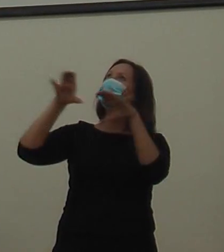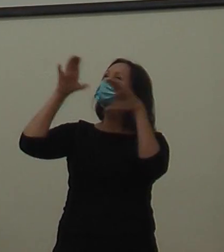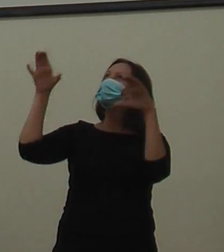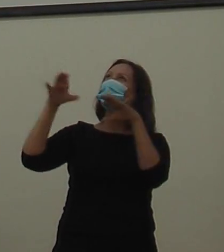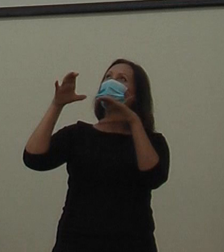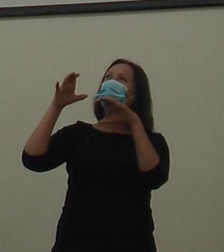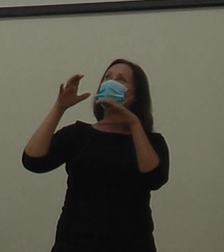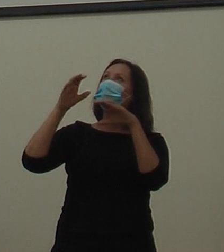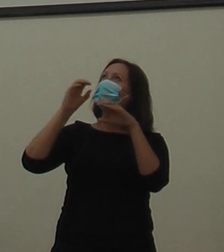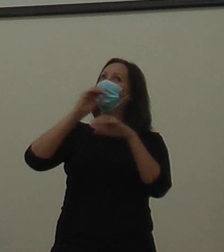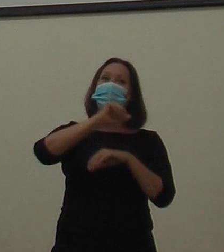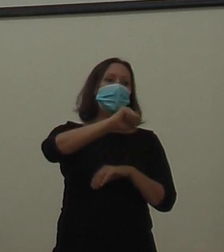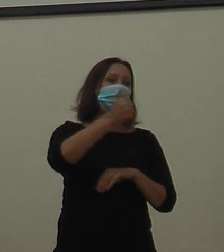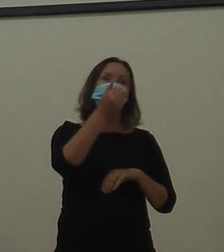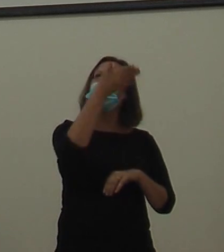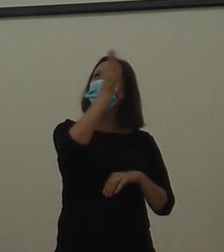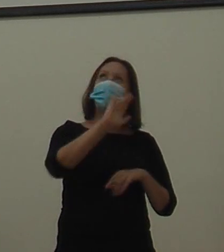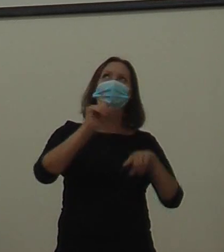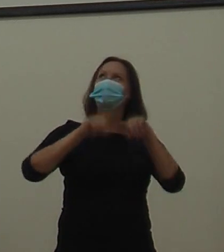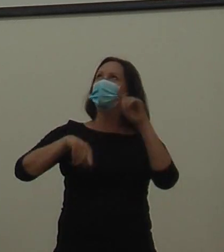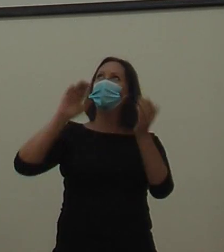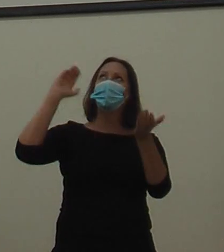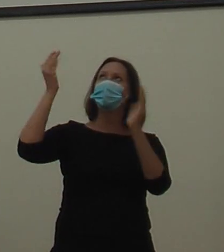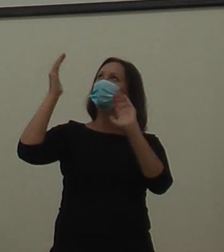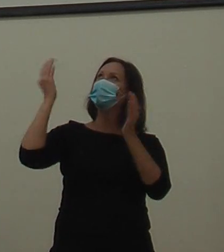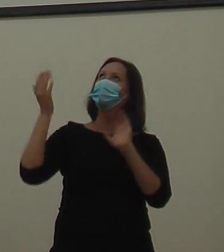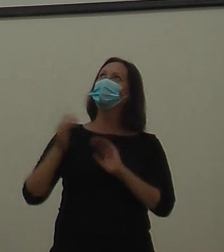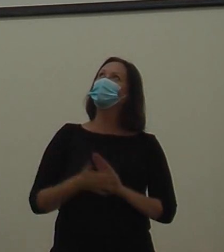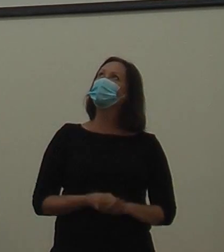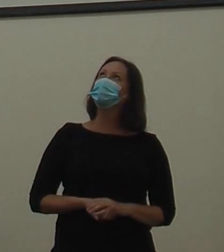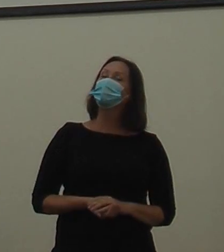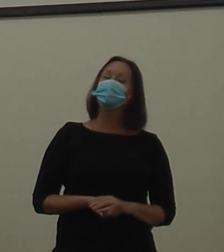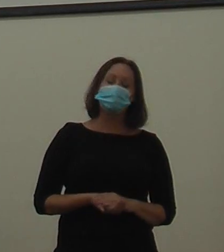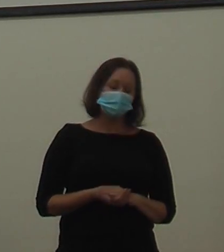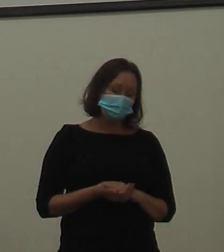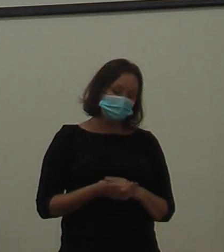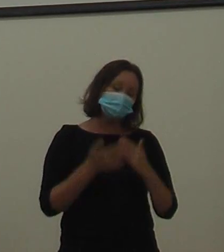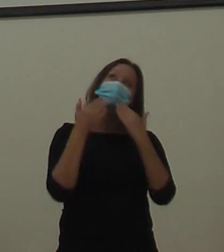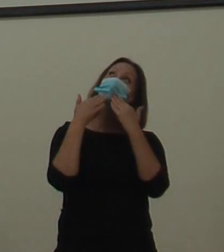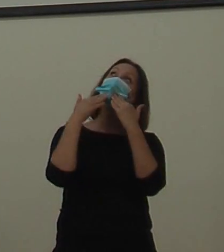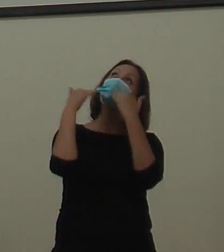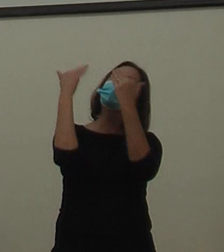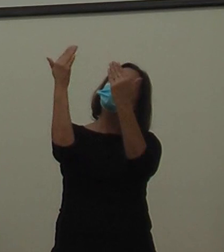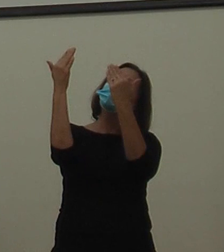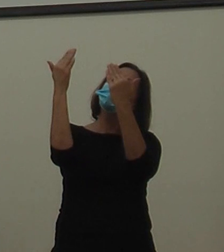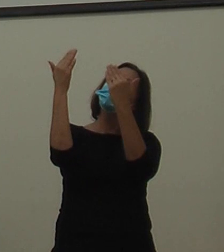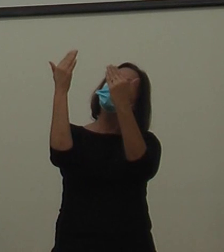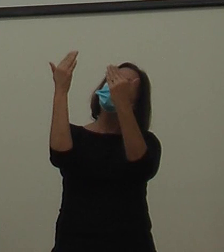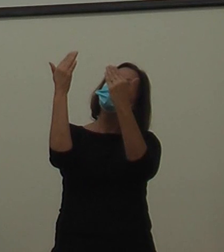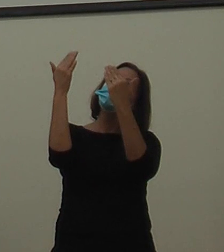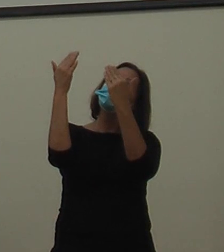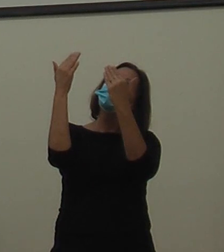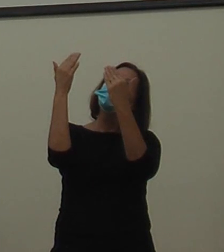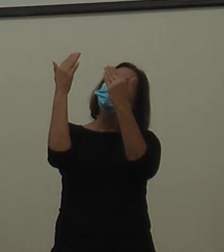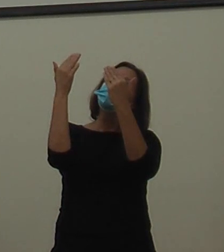like no other God. We thank you for the